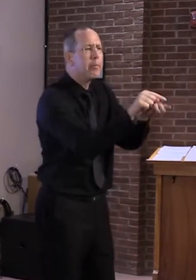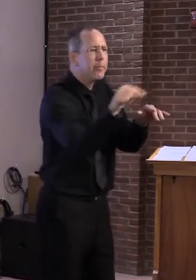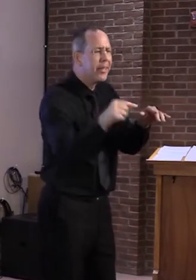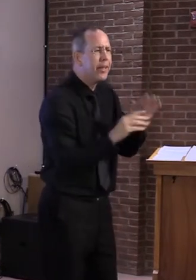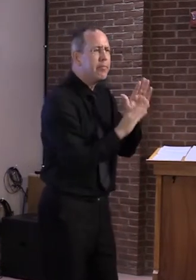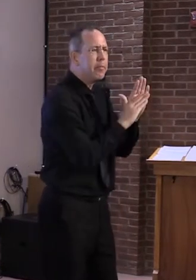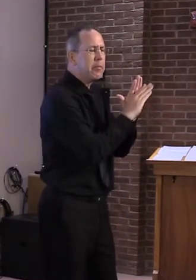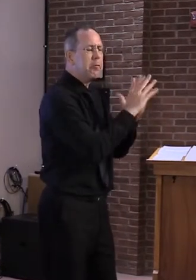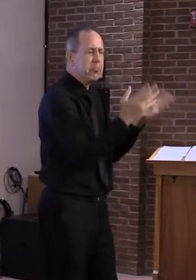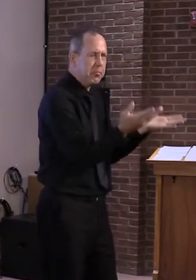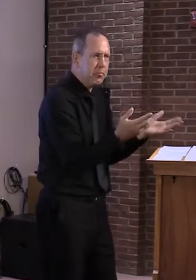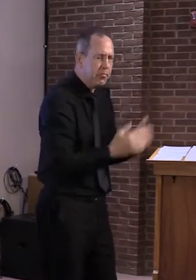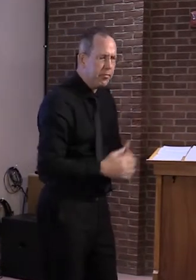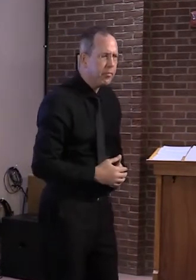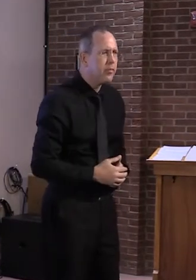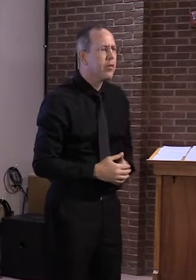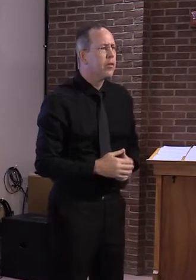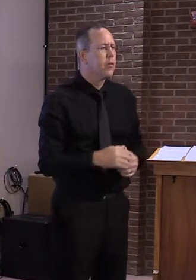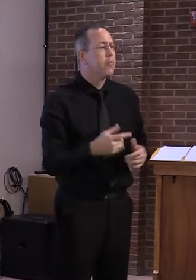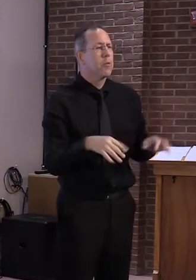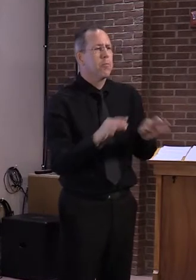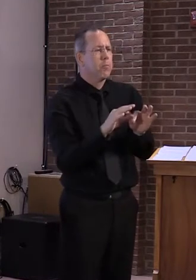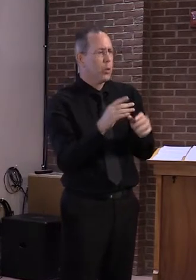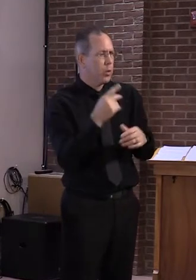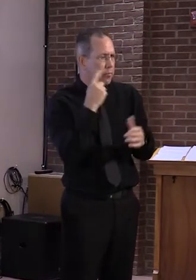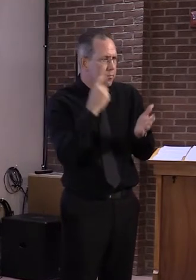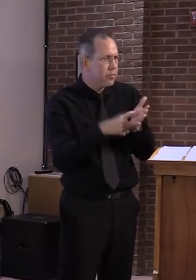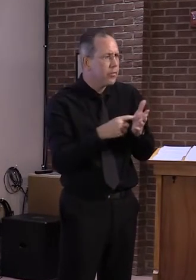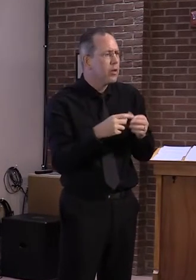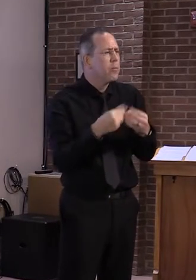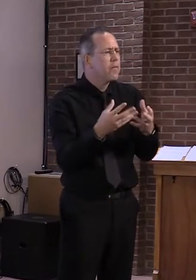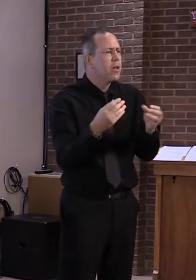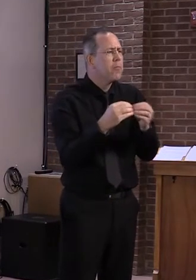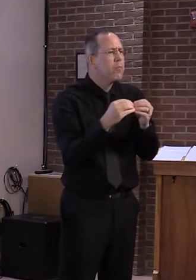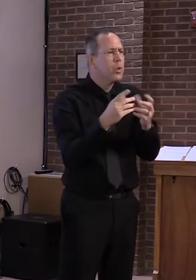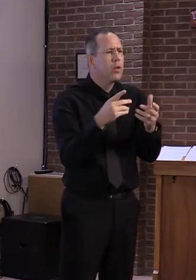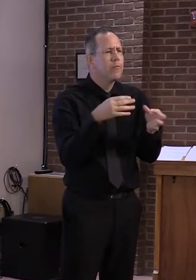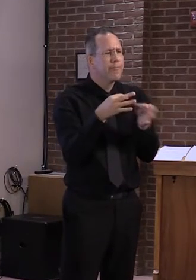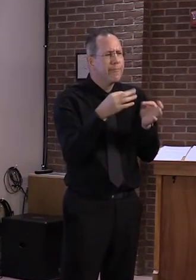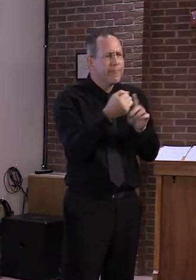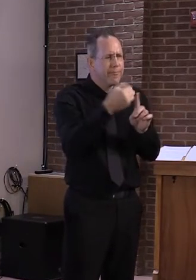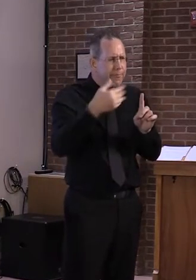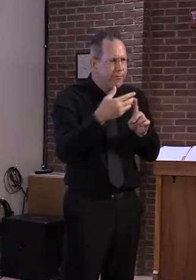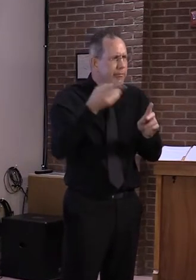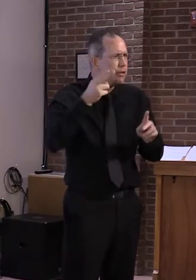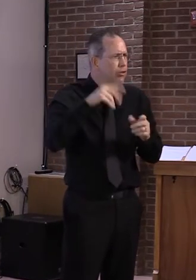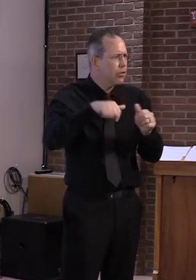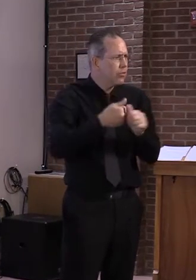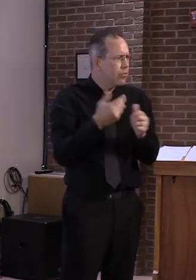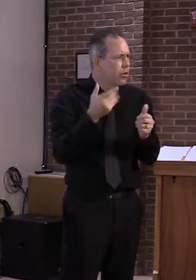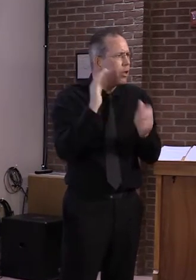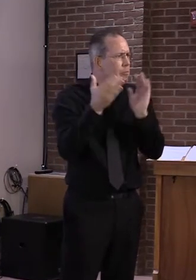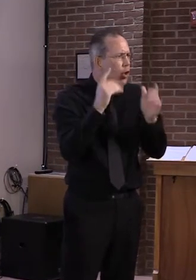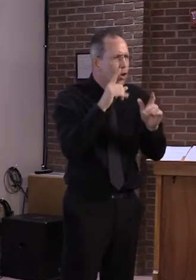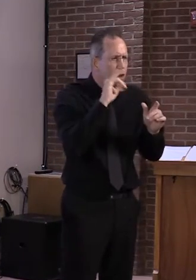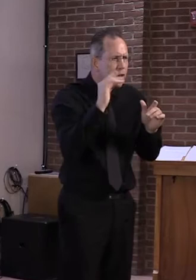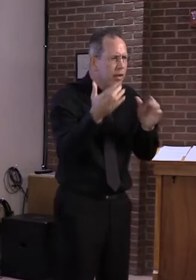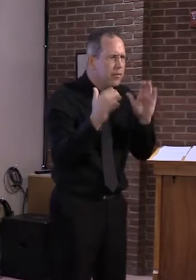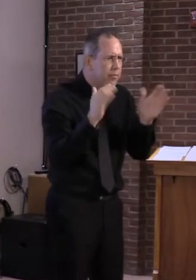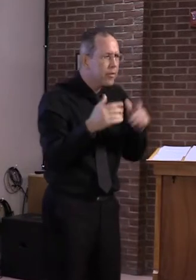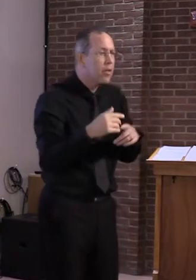might be important to provide some context to viewers and believe that it's helpful to compare ourselves with states that have had a